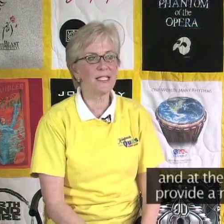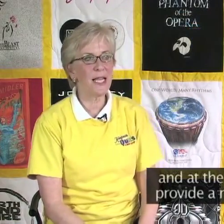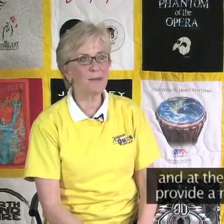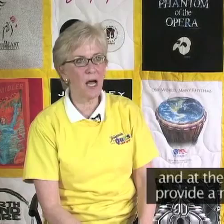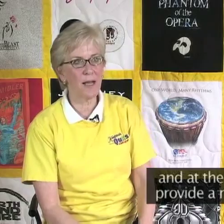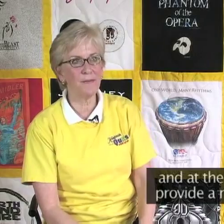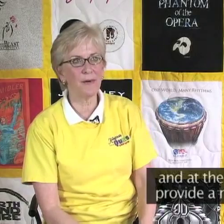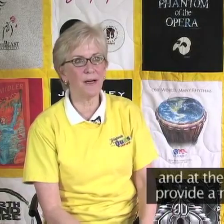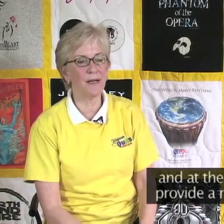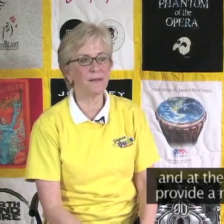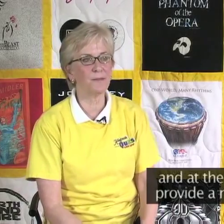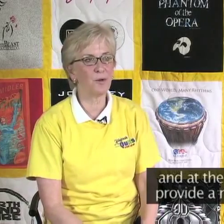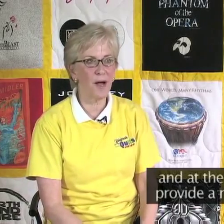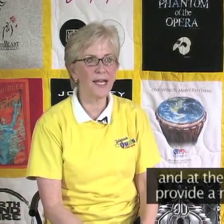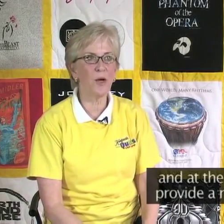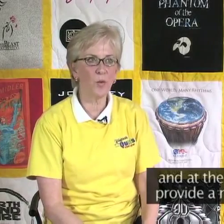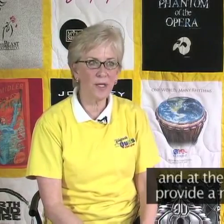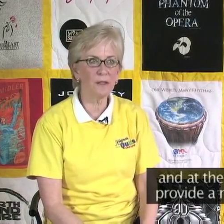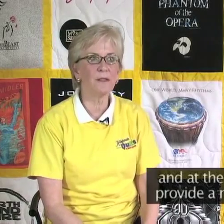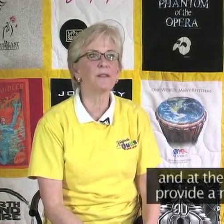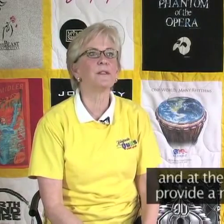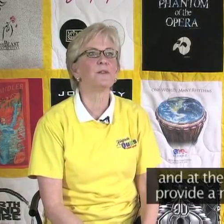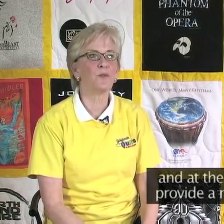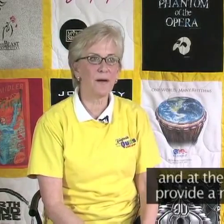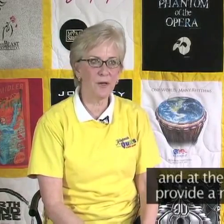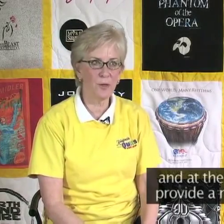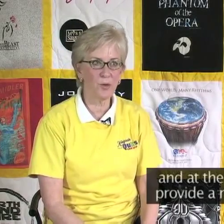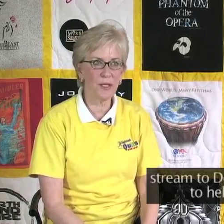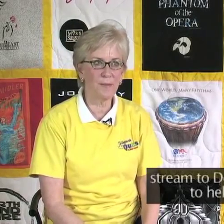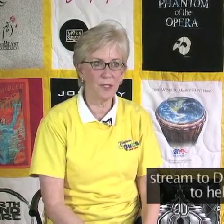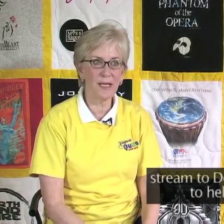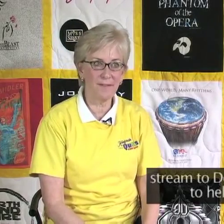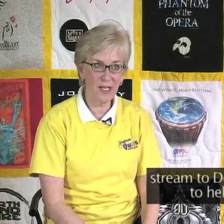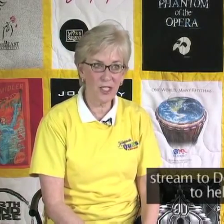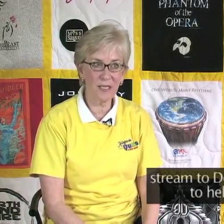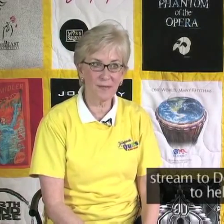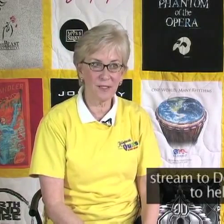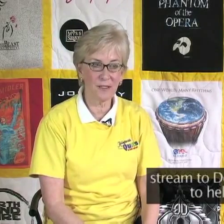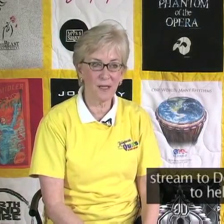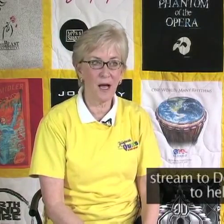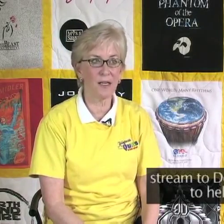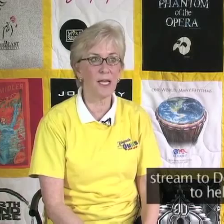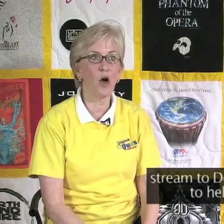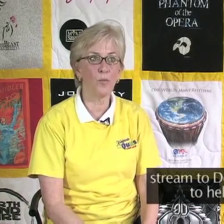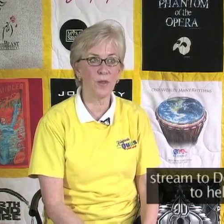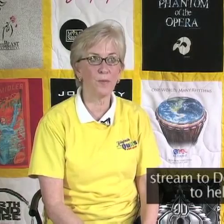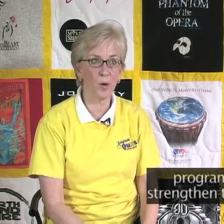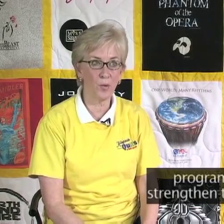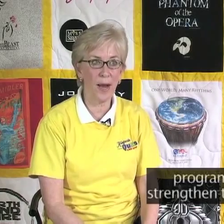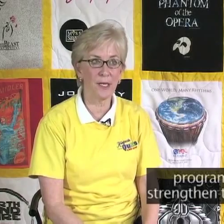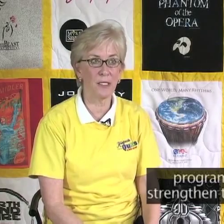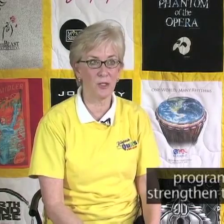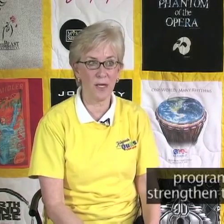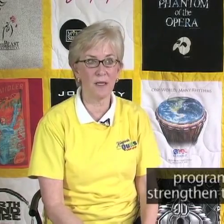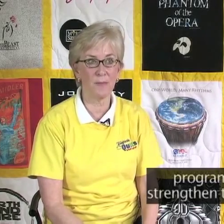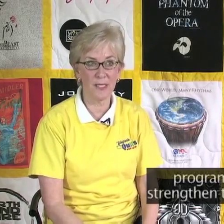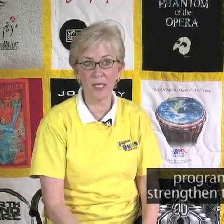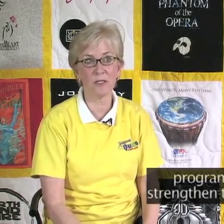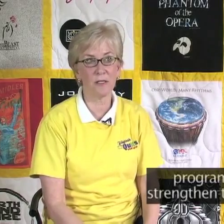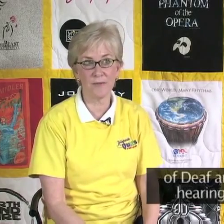same time provide a real revenue stream to deaf initiatives to help with the programming to strengthen the potential of deaf